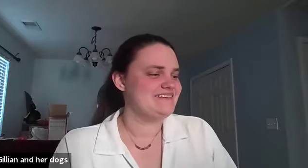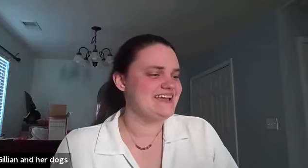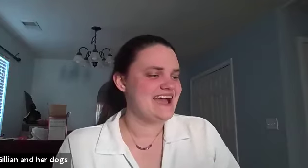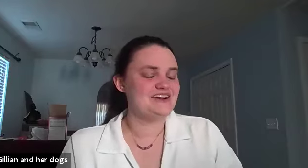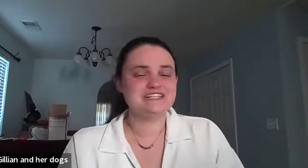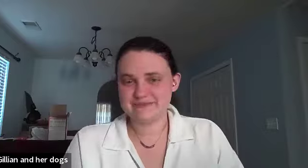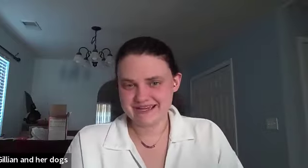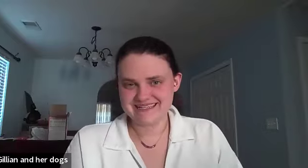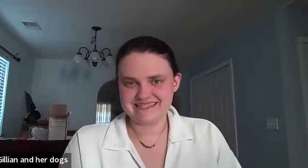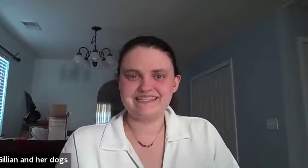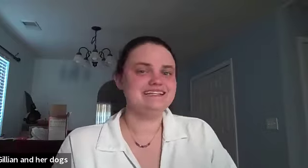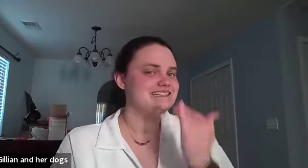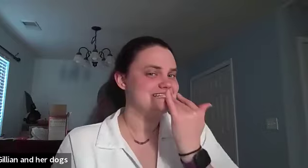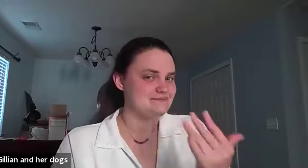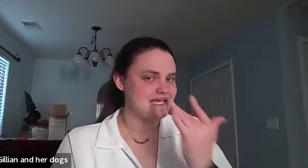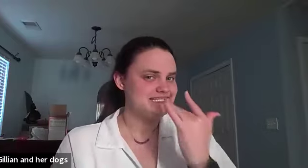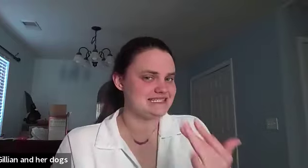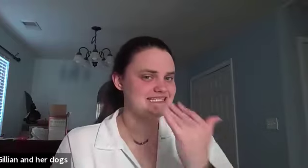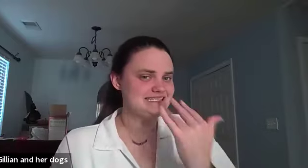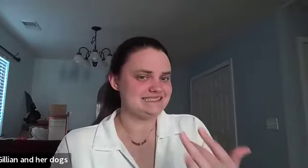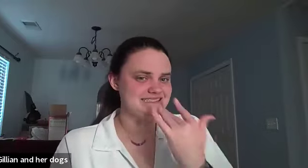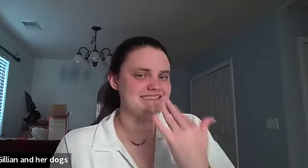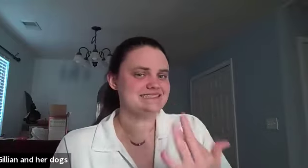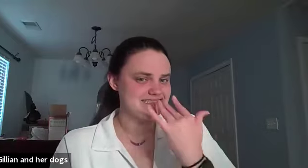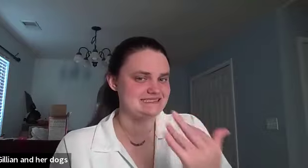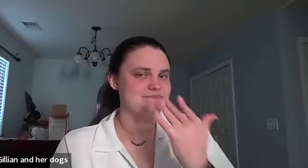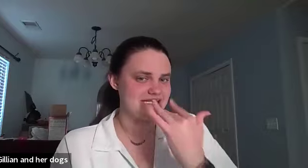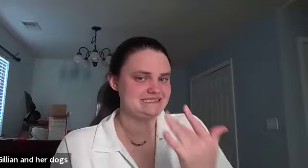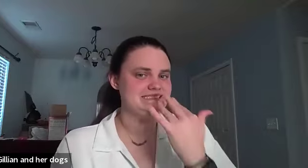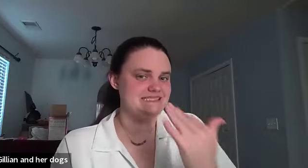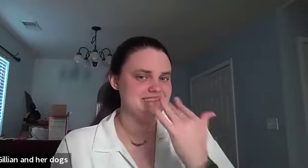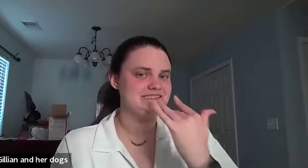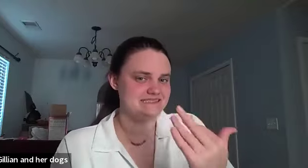Then we had our spicy, spicy, spicy.